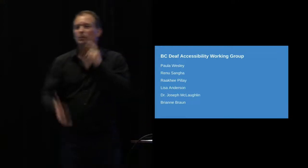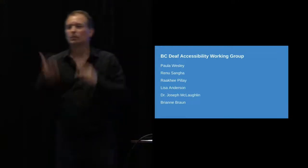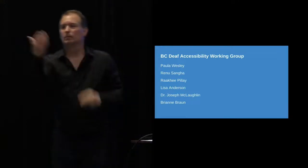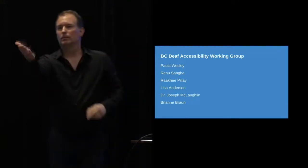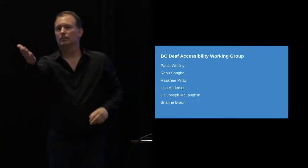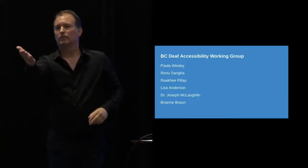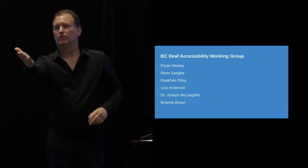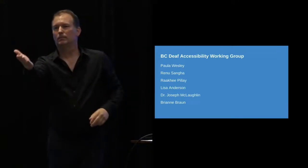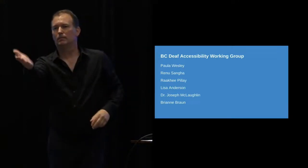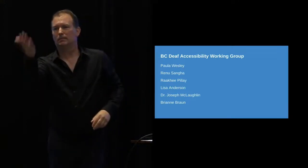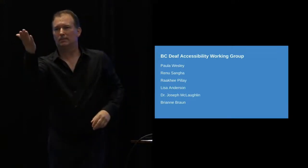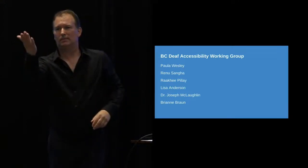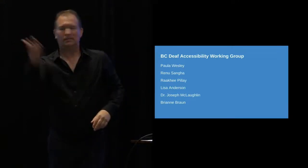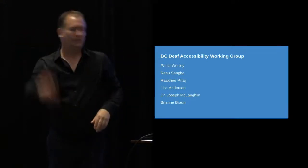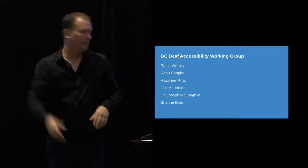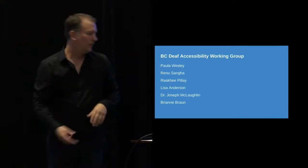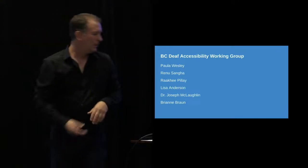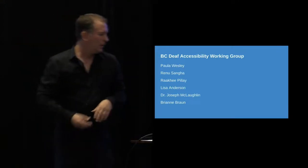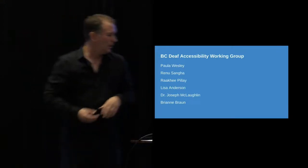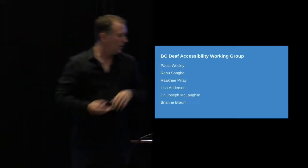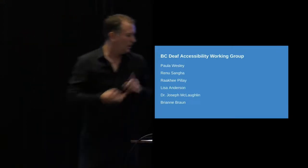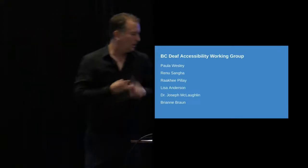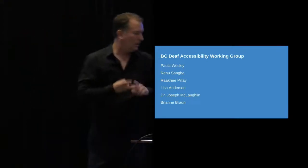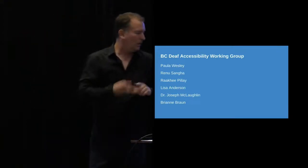Renu Sangha,